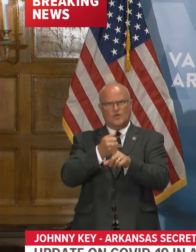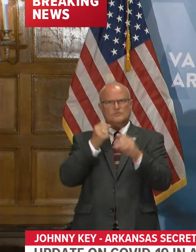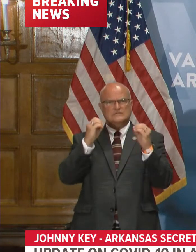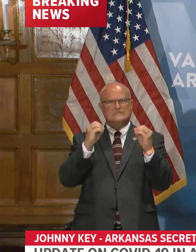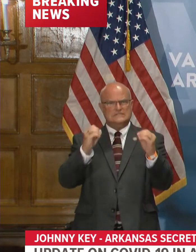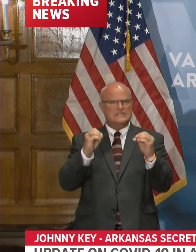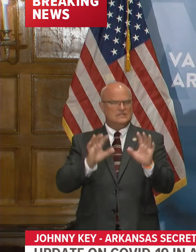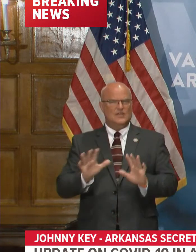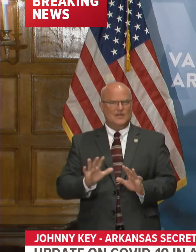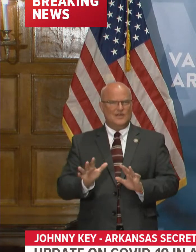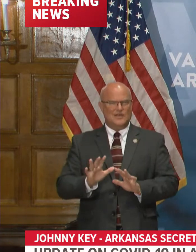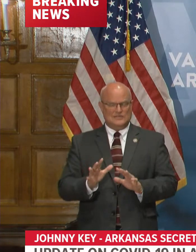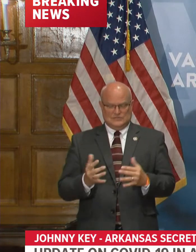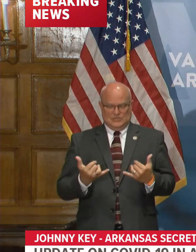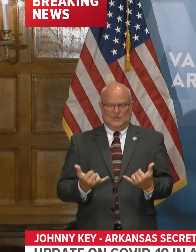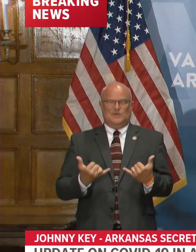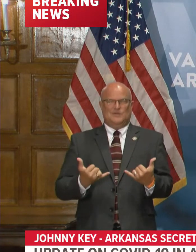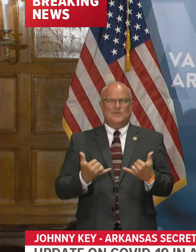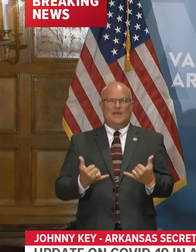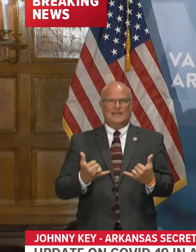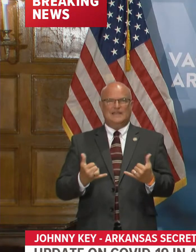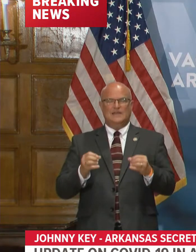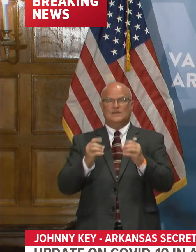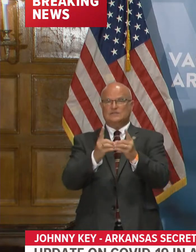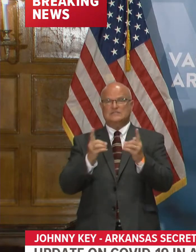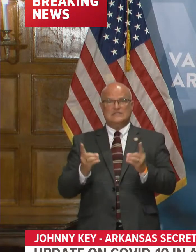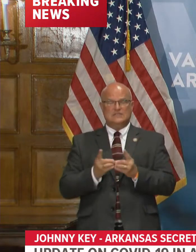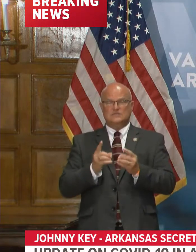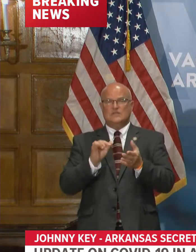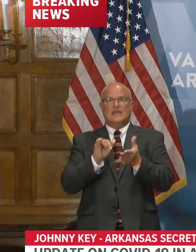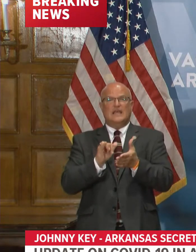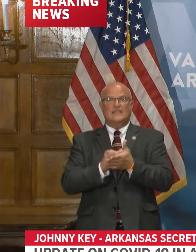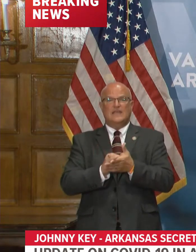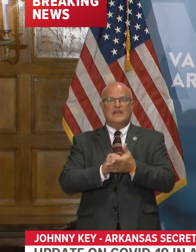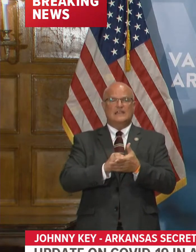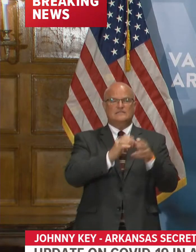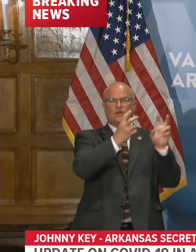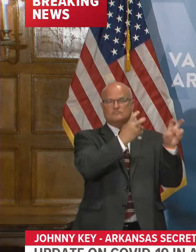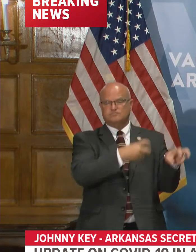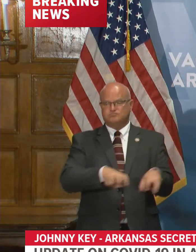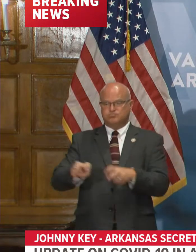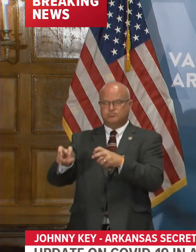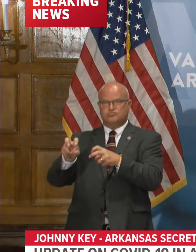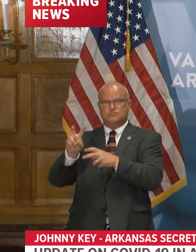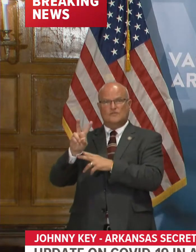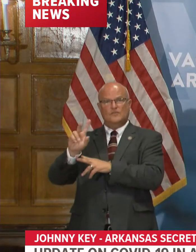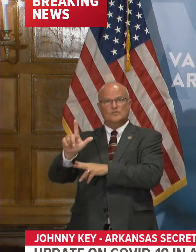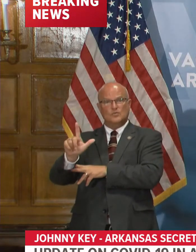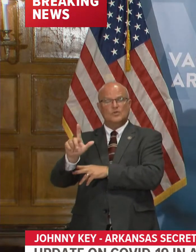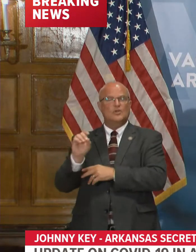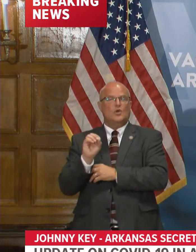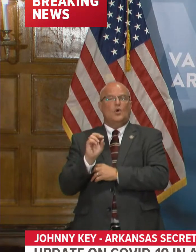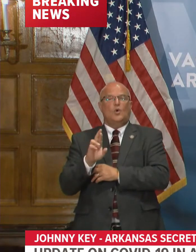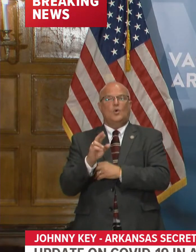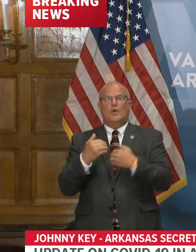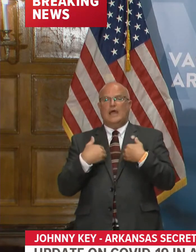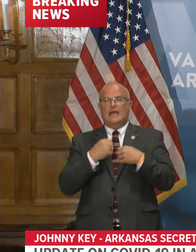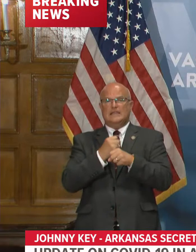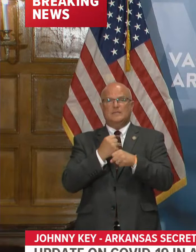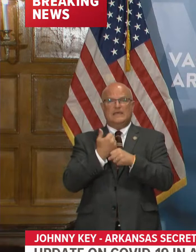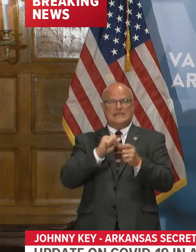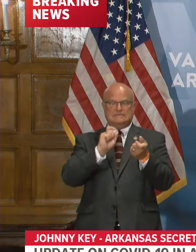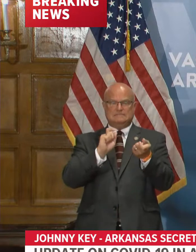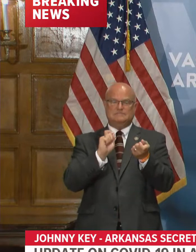instruction. So at this point, there have been no districts that have pivoted to virtual or had to make